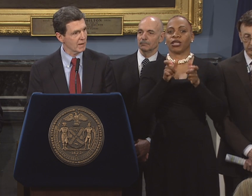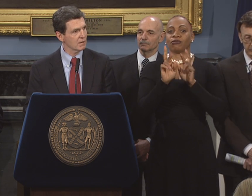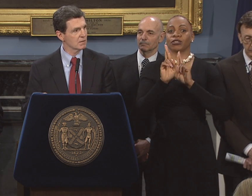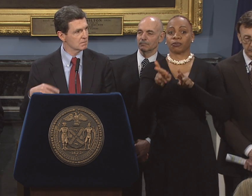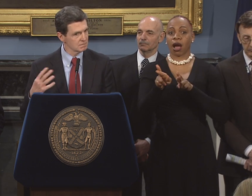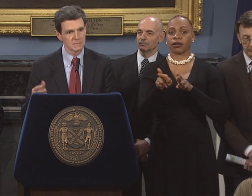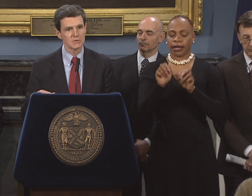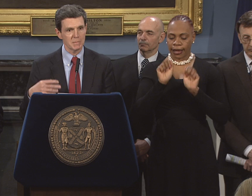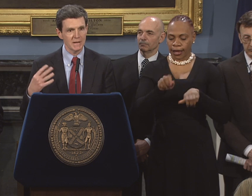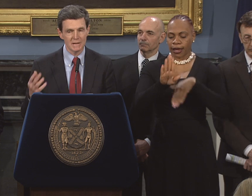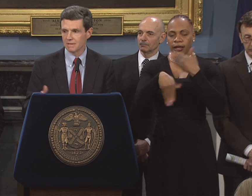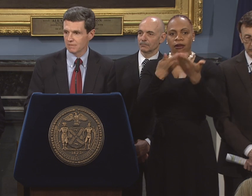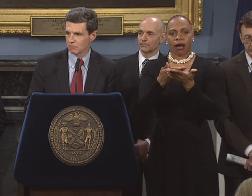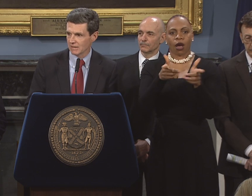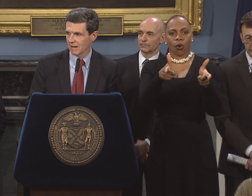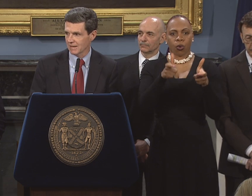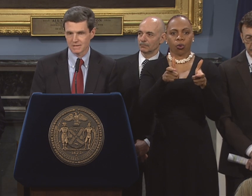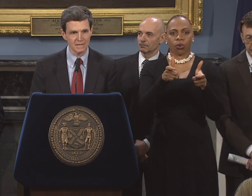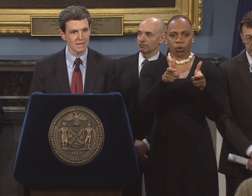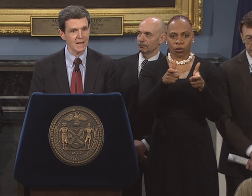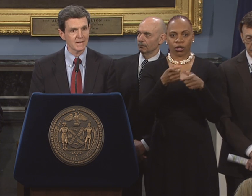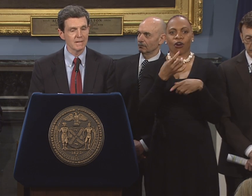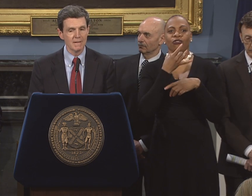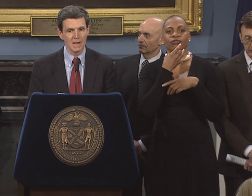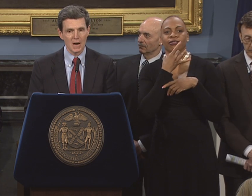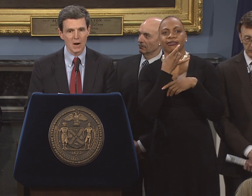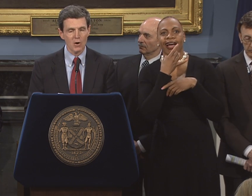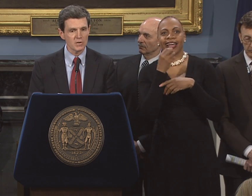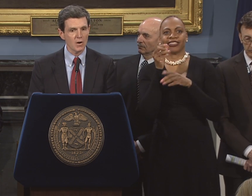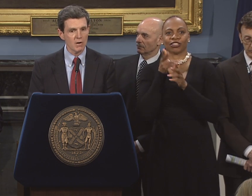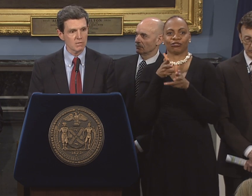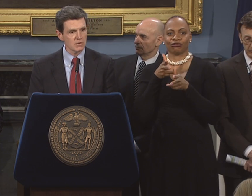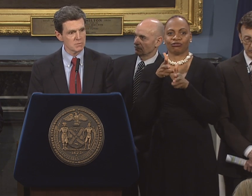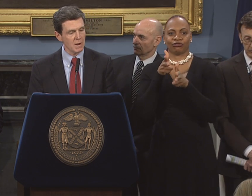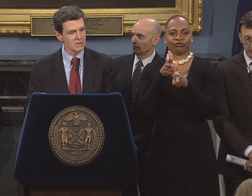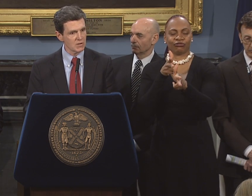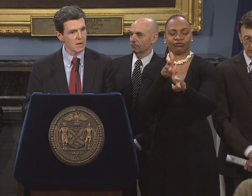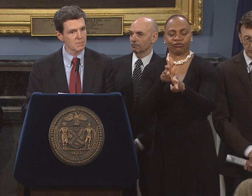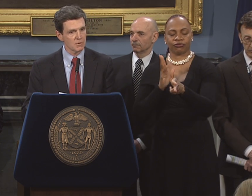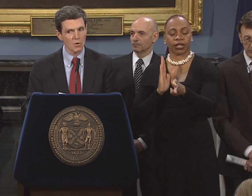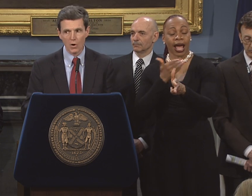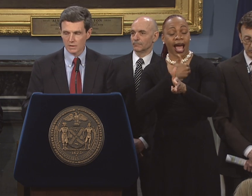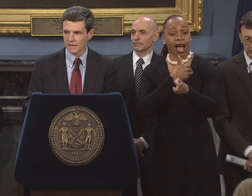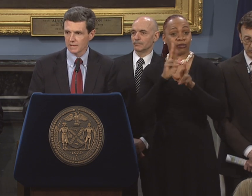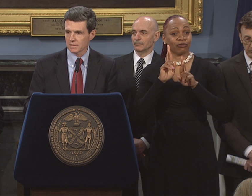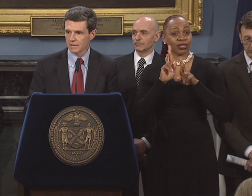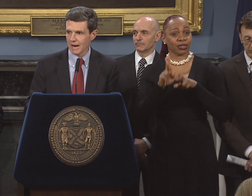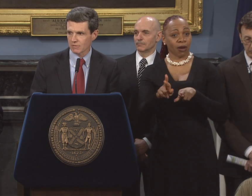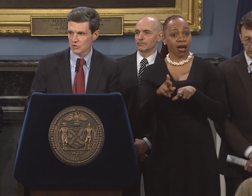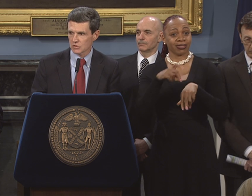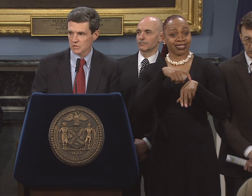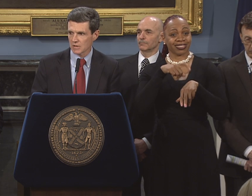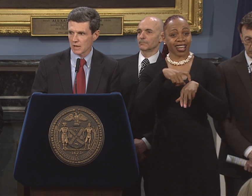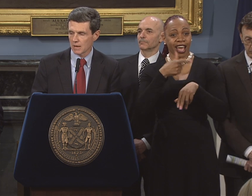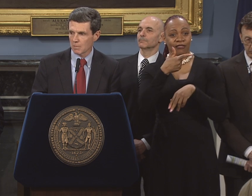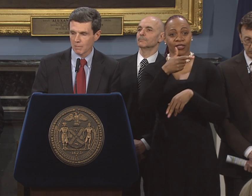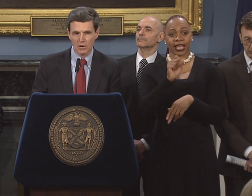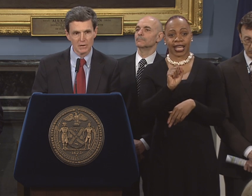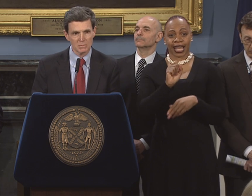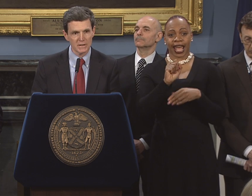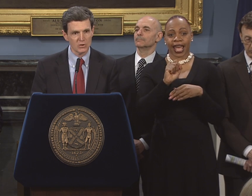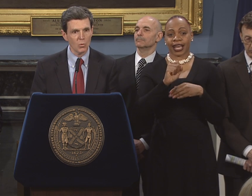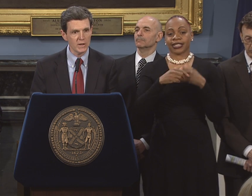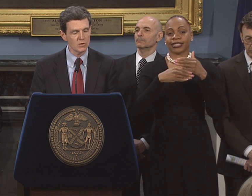there much quicker, speed, red lights, and the like. Our response time for our leaks averages